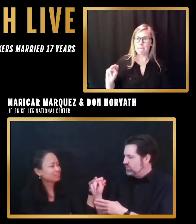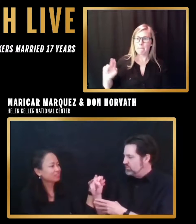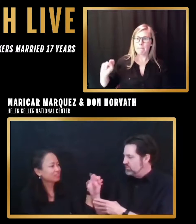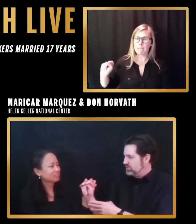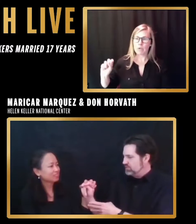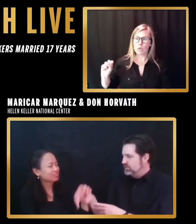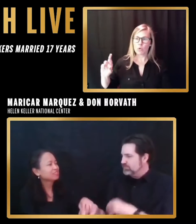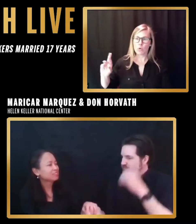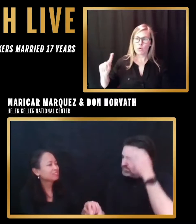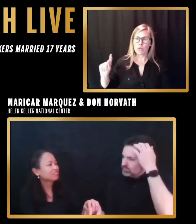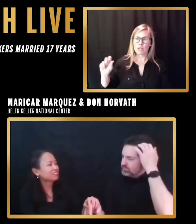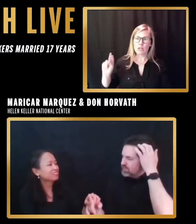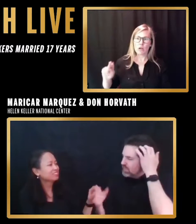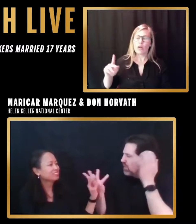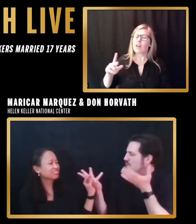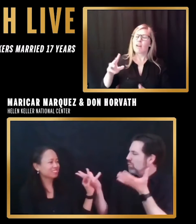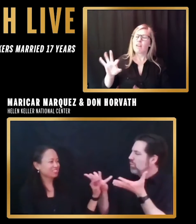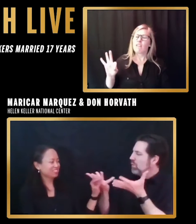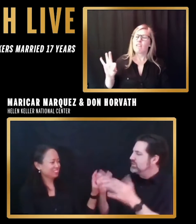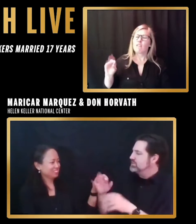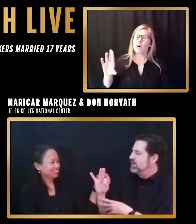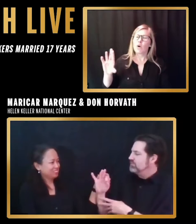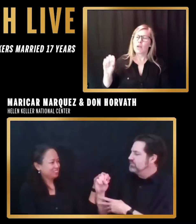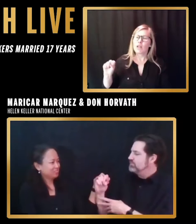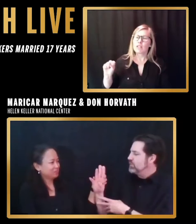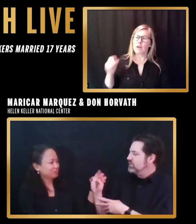Focus 14 and a Focus 40?